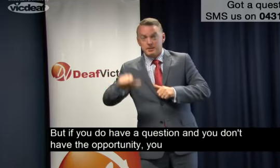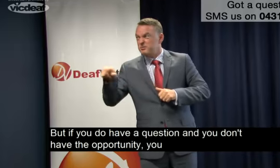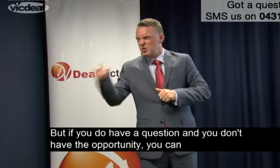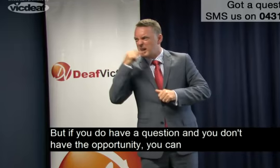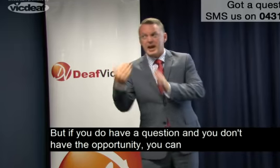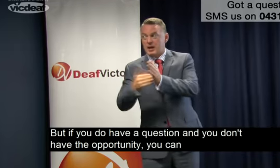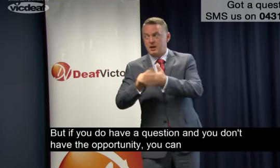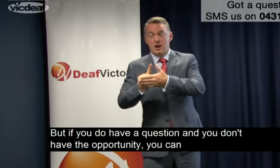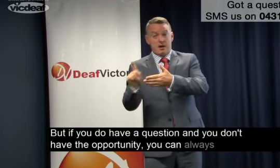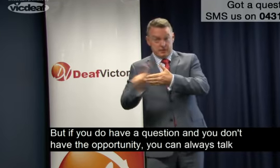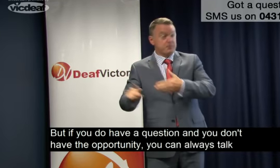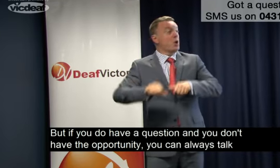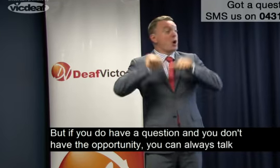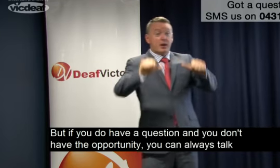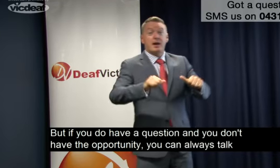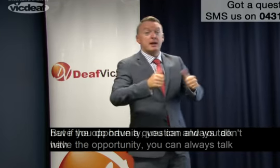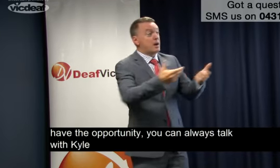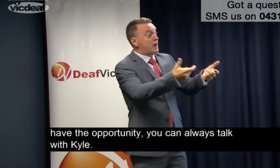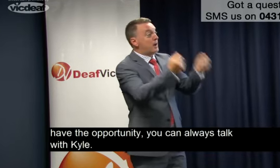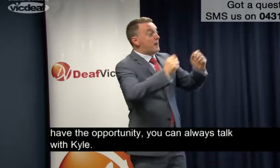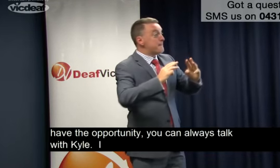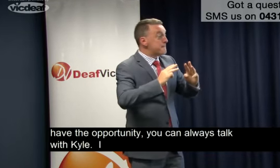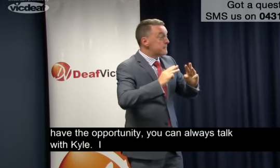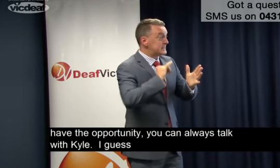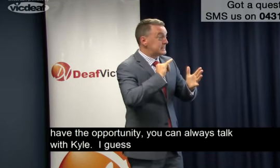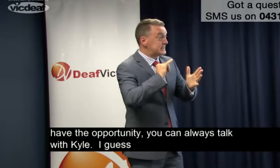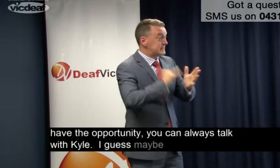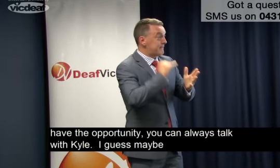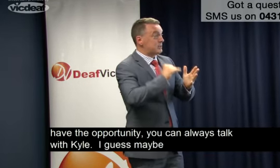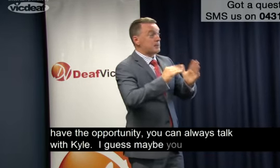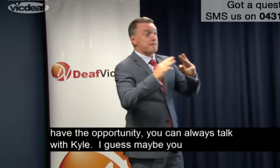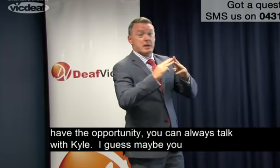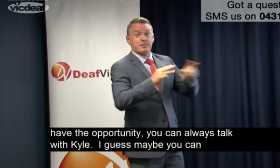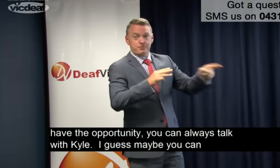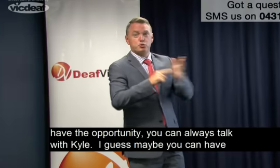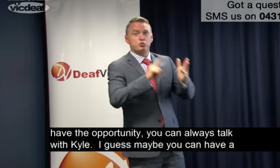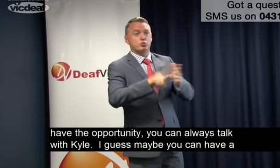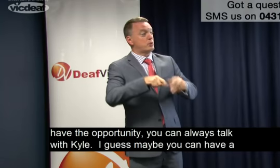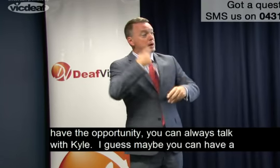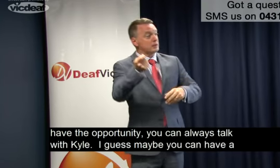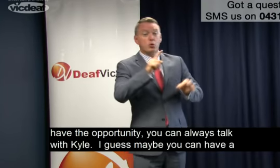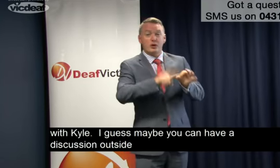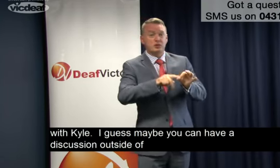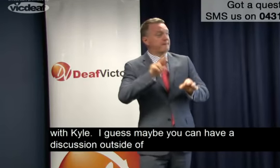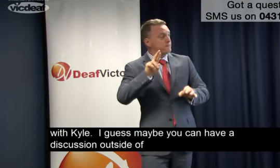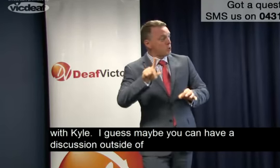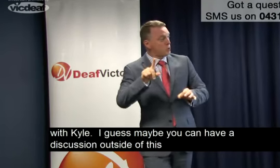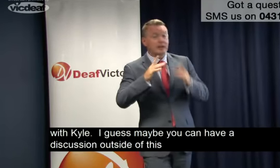you can work out when you can have other discussions outside of this session. So over to Mia, we have a